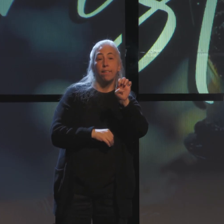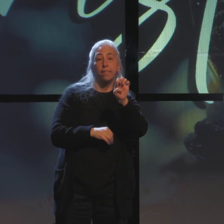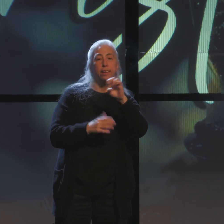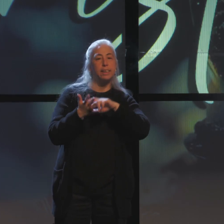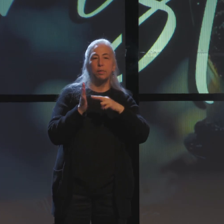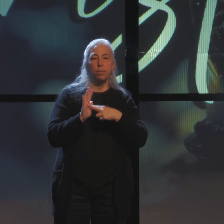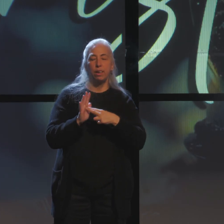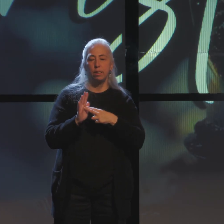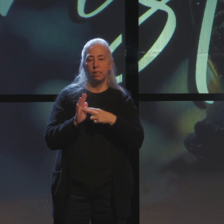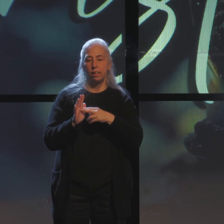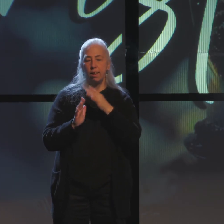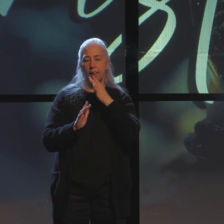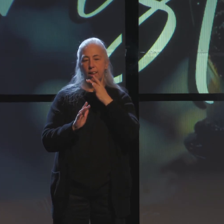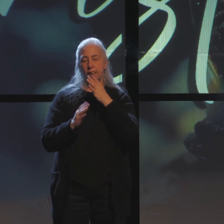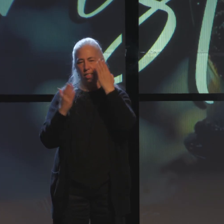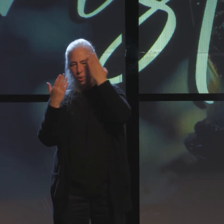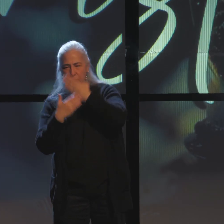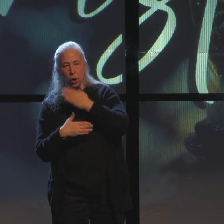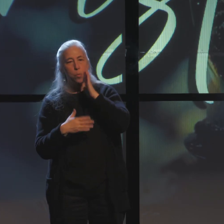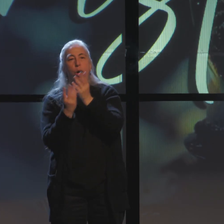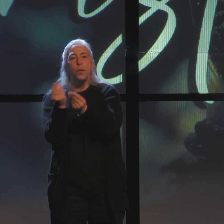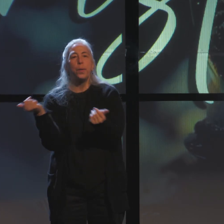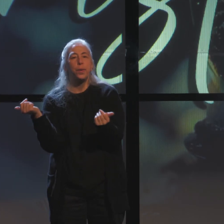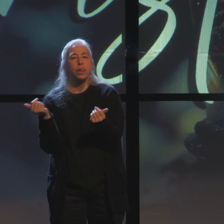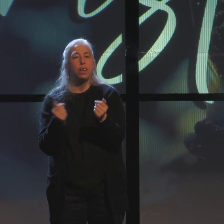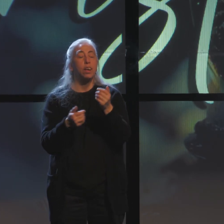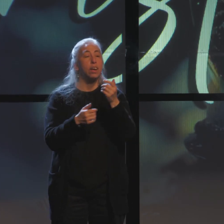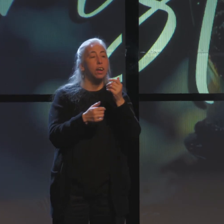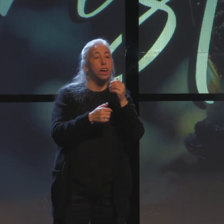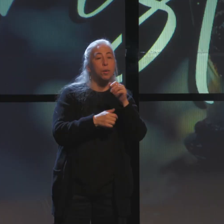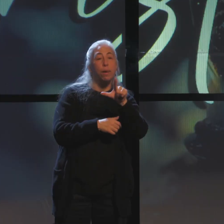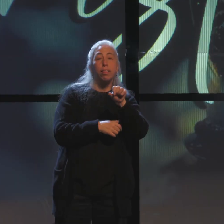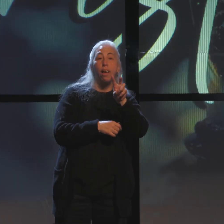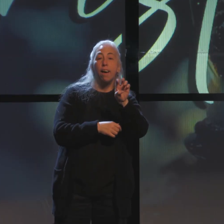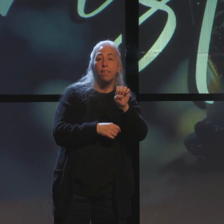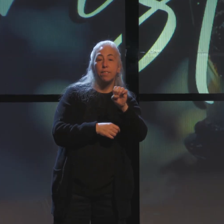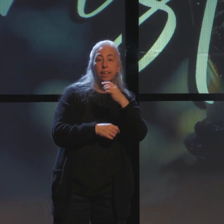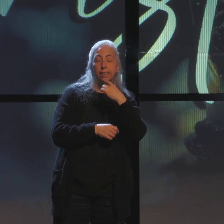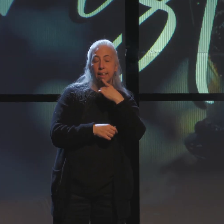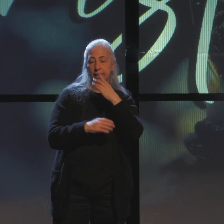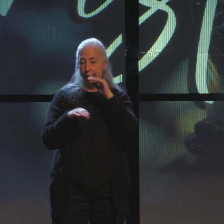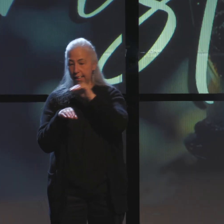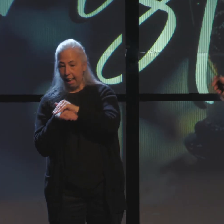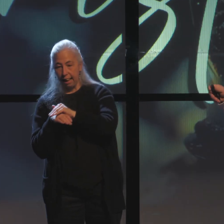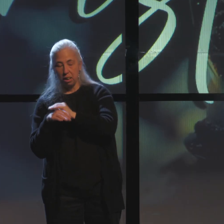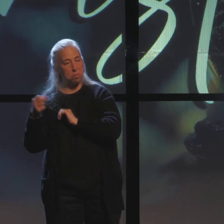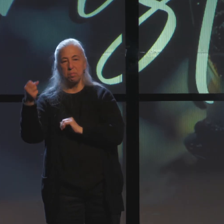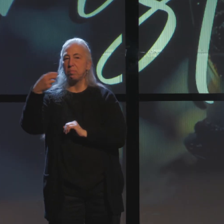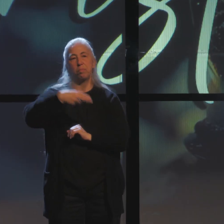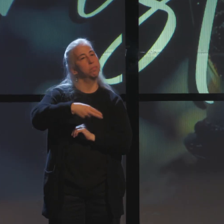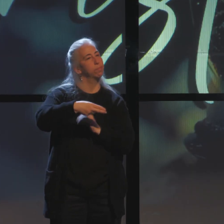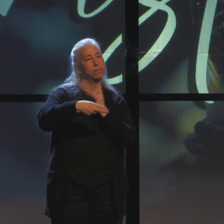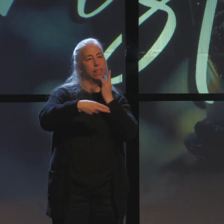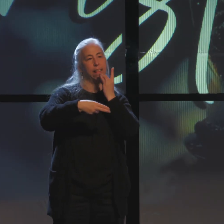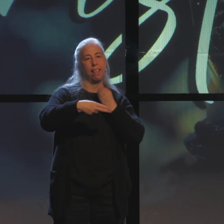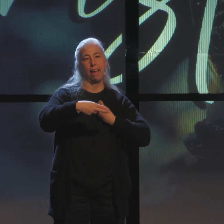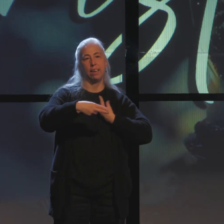end. Love just promises that the night will not overcome the light. And that can change